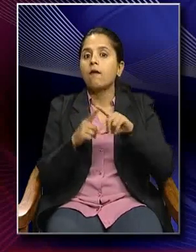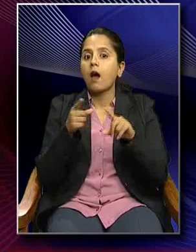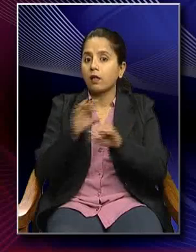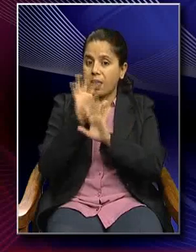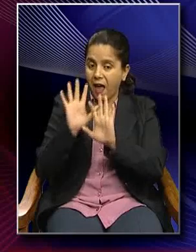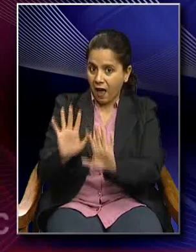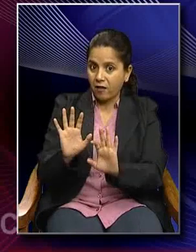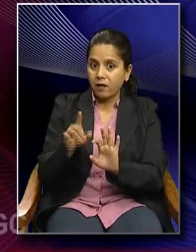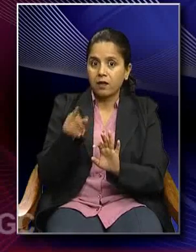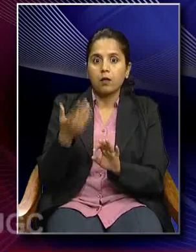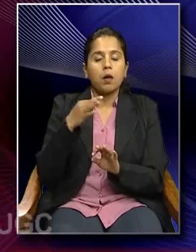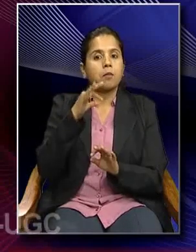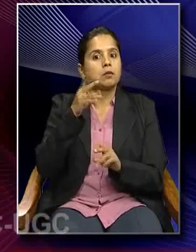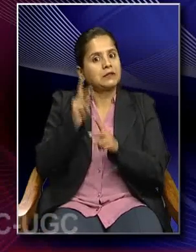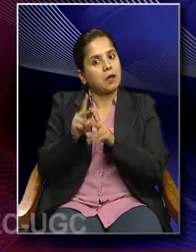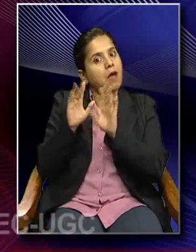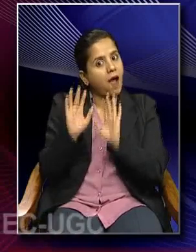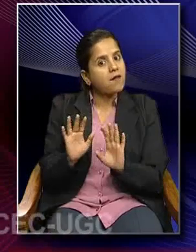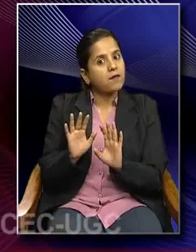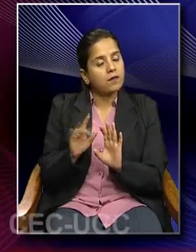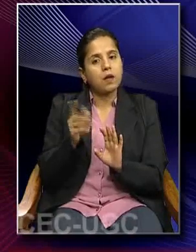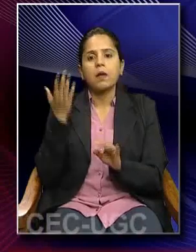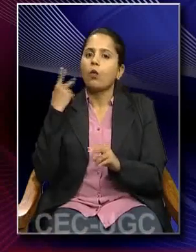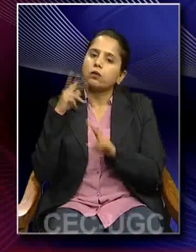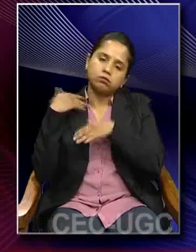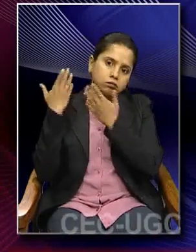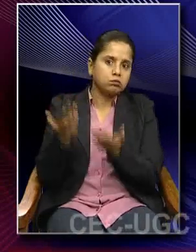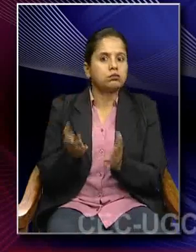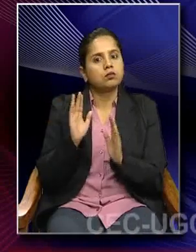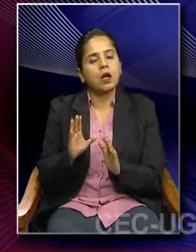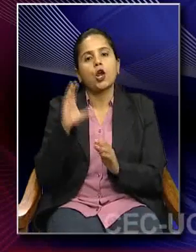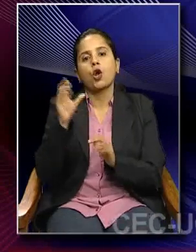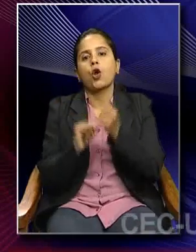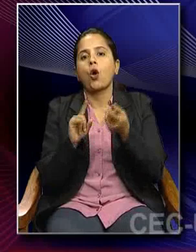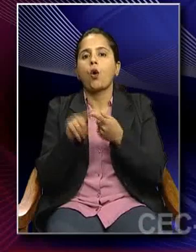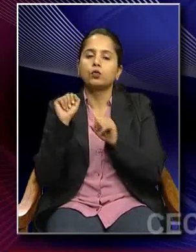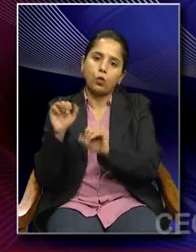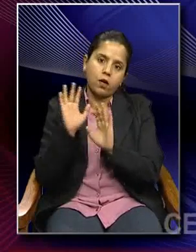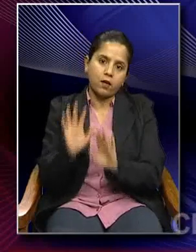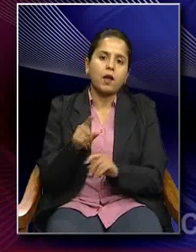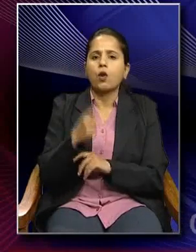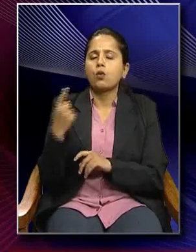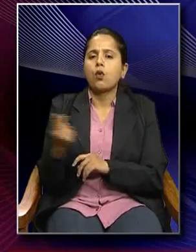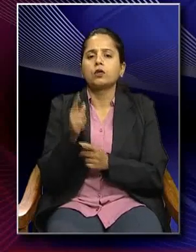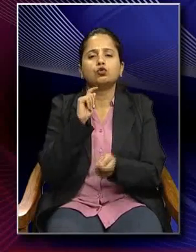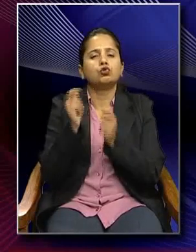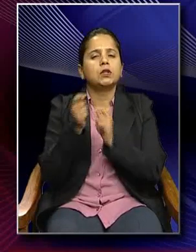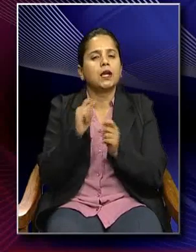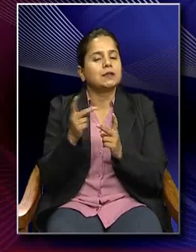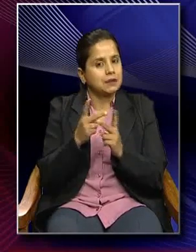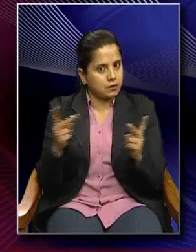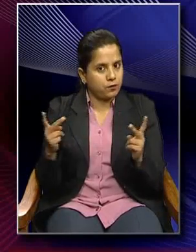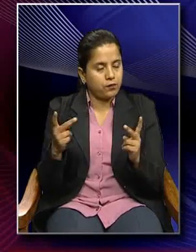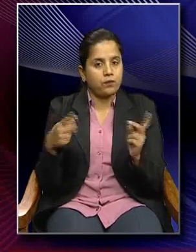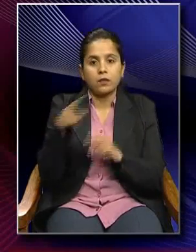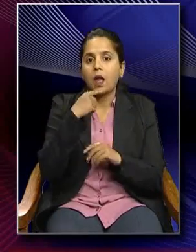already prevalent or was already existing in the cause. It's just a modification. You know